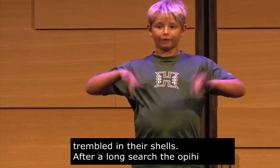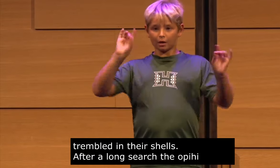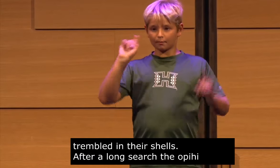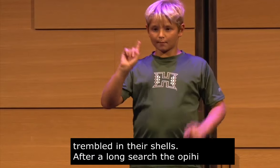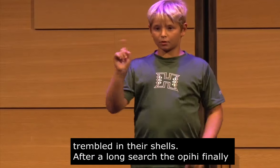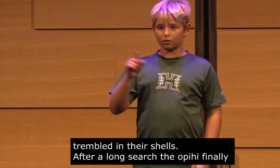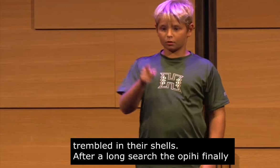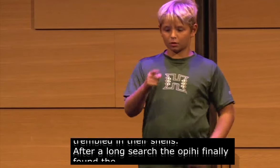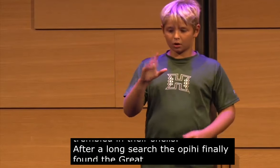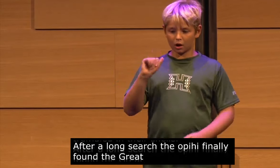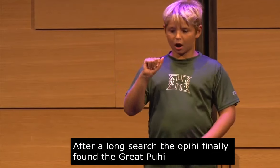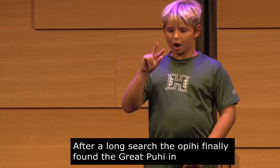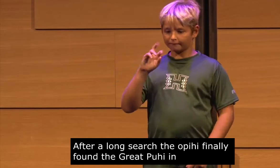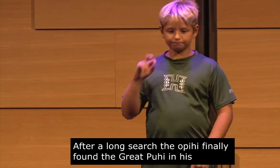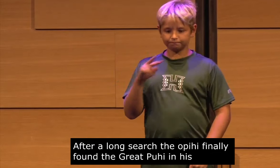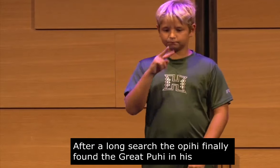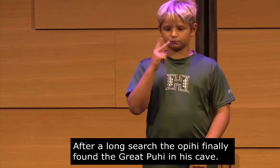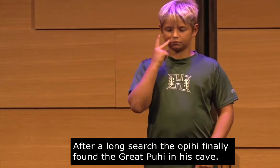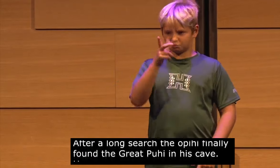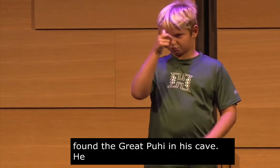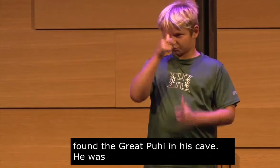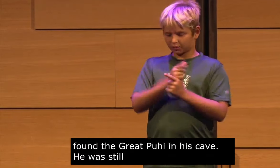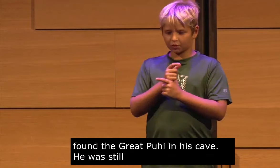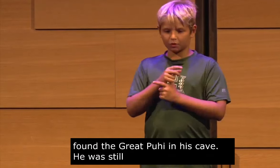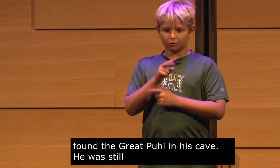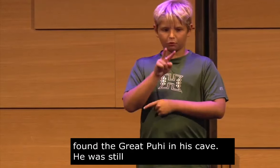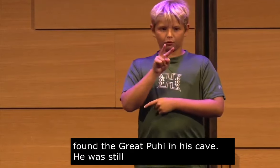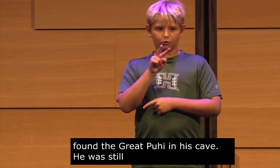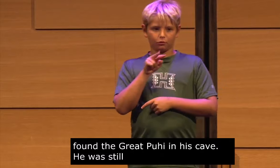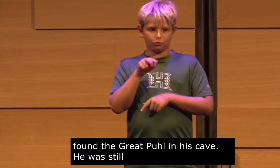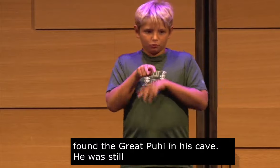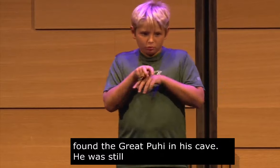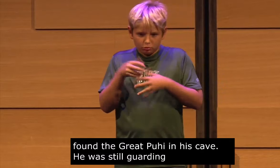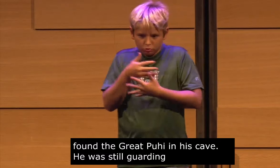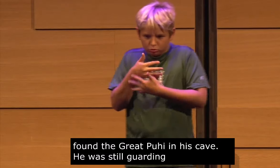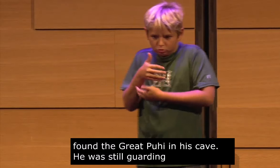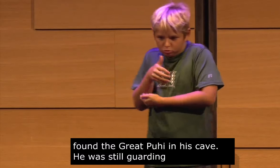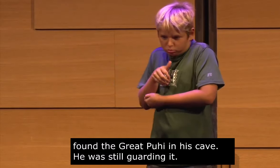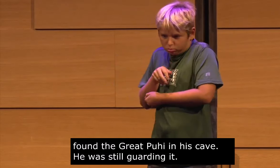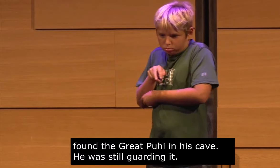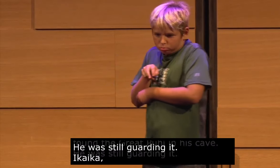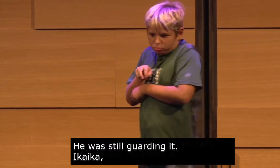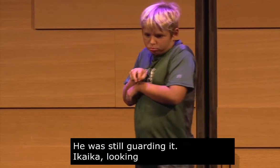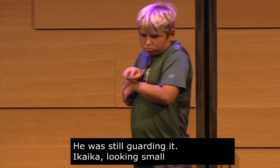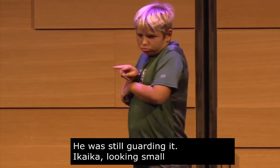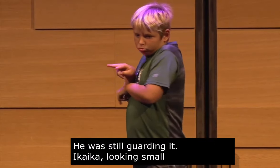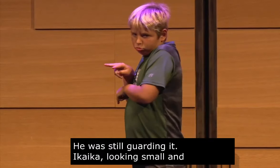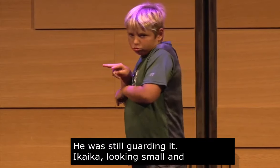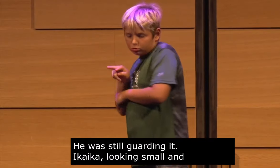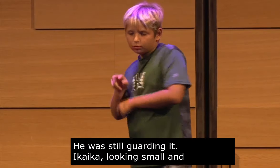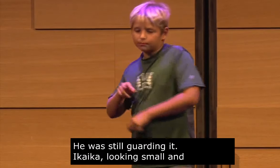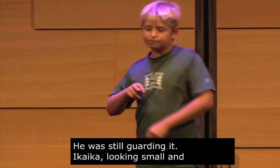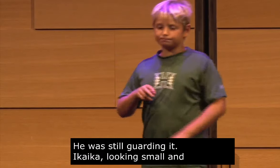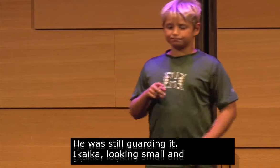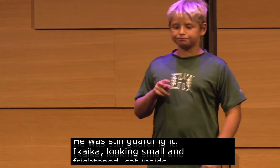finally found the great Puhi in his cave. He was still guarding it. Ikeka, looking small and frightened, sat